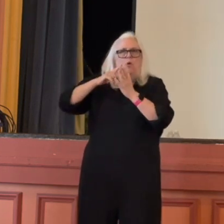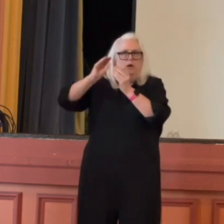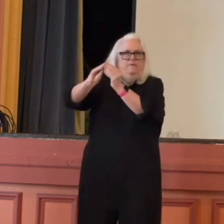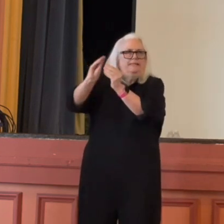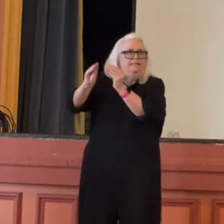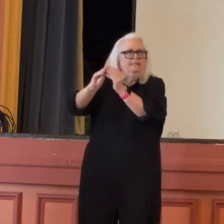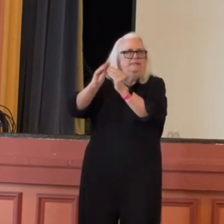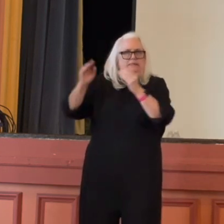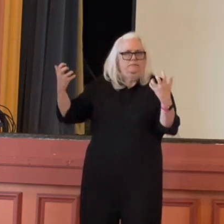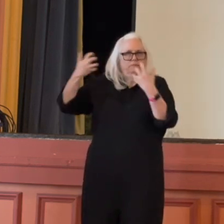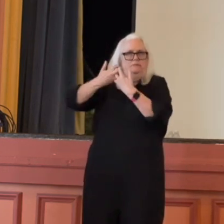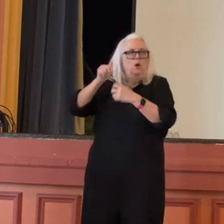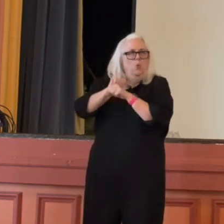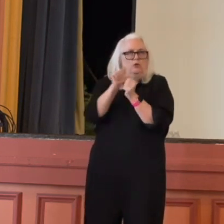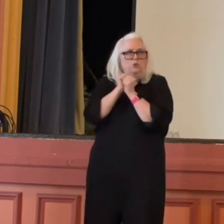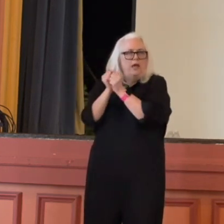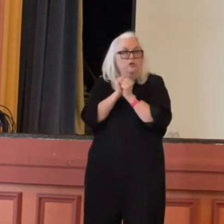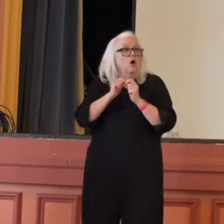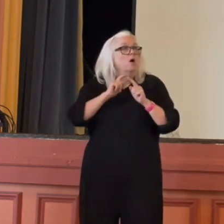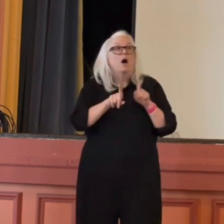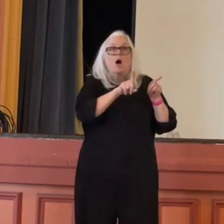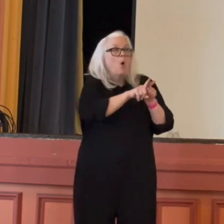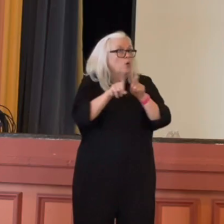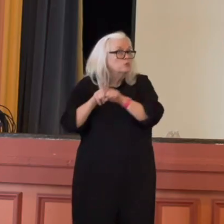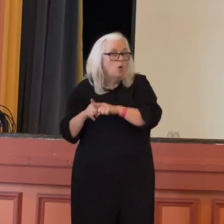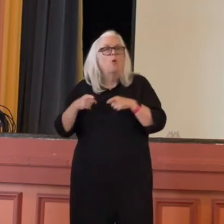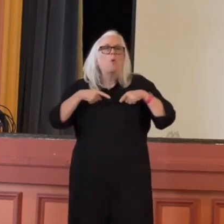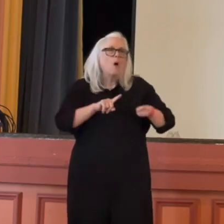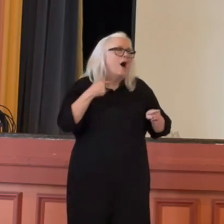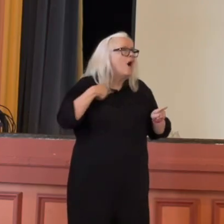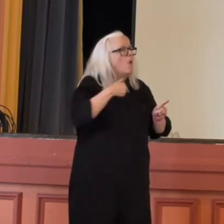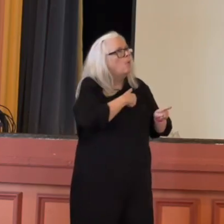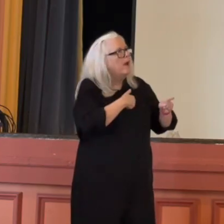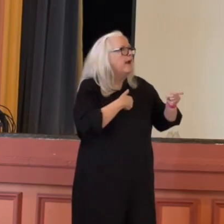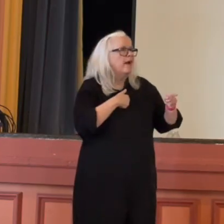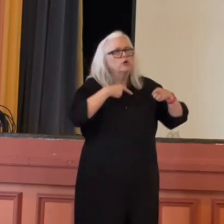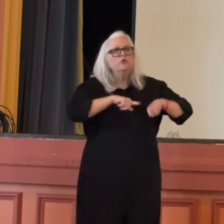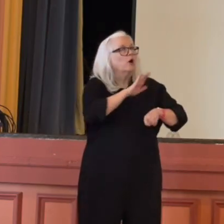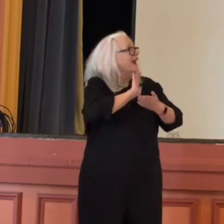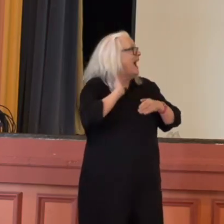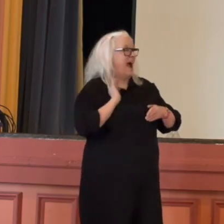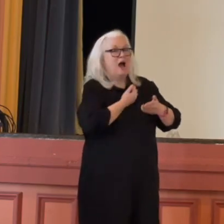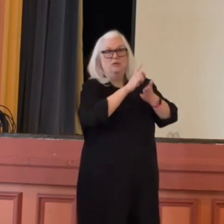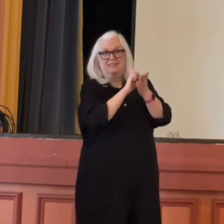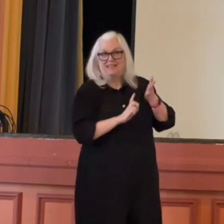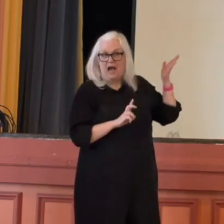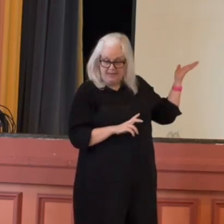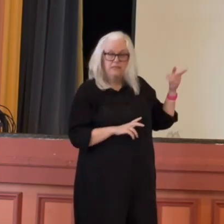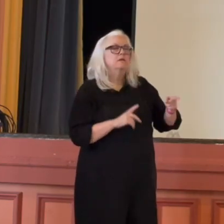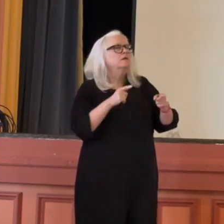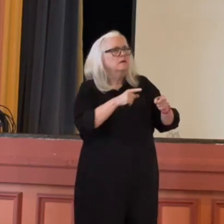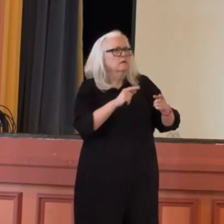that during design, we will encounter contaminants. And so we will, again, work with DEC on a plan